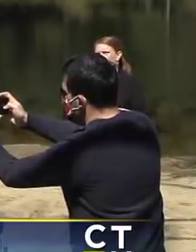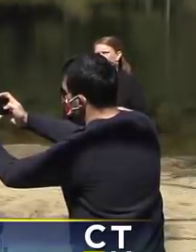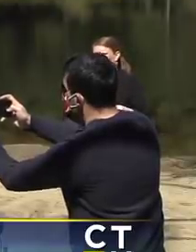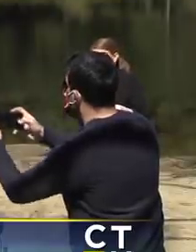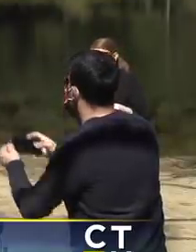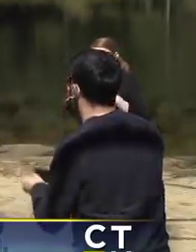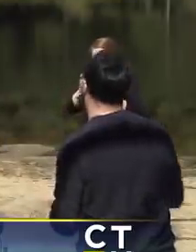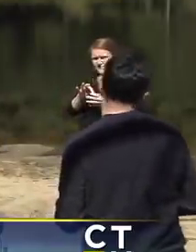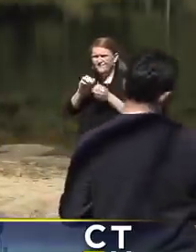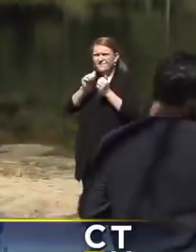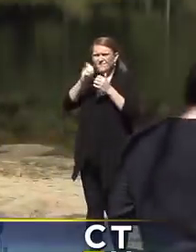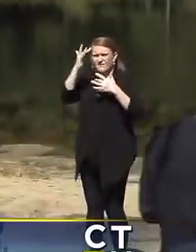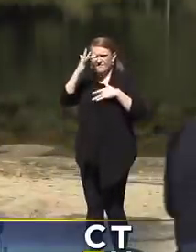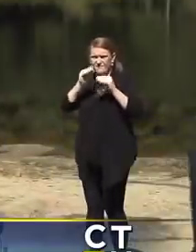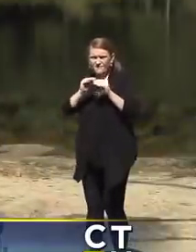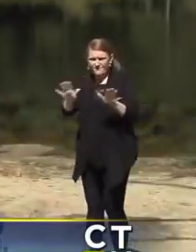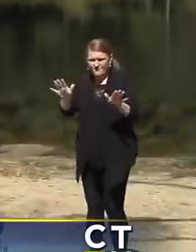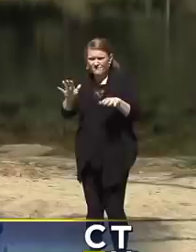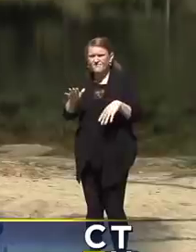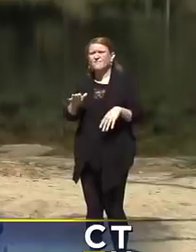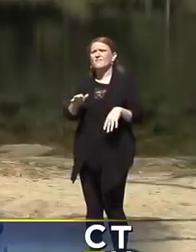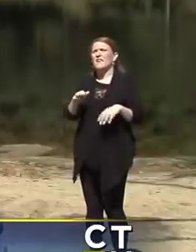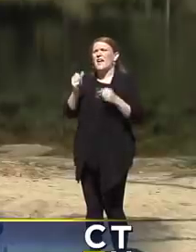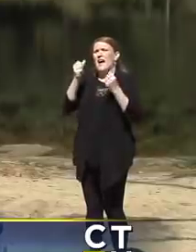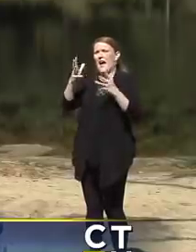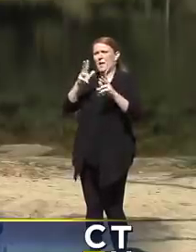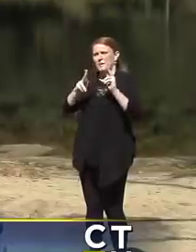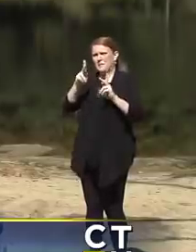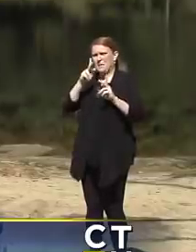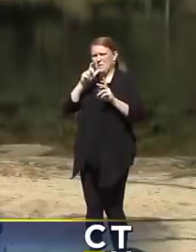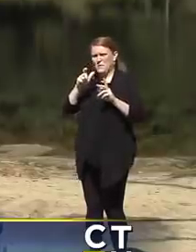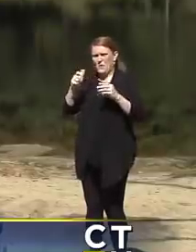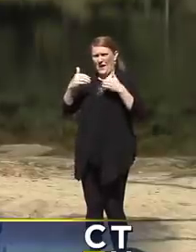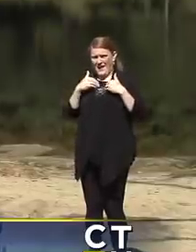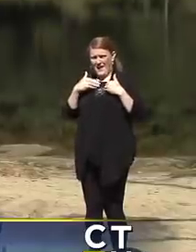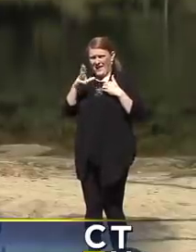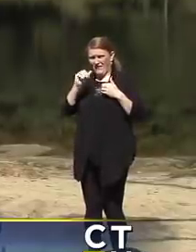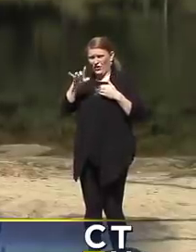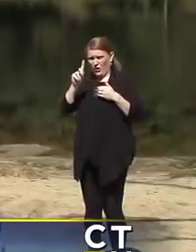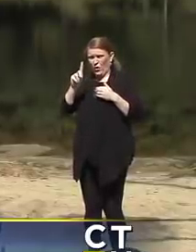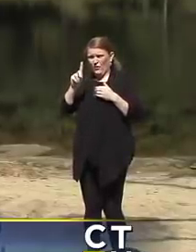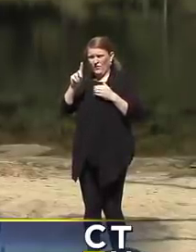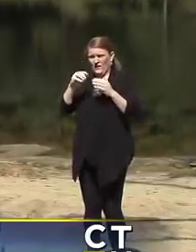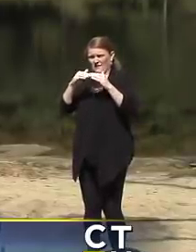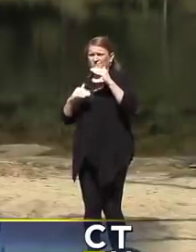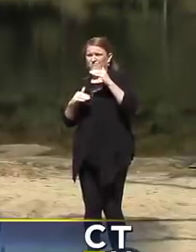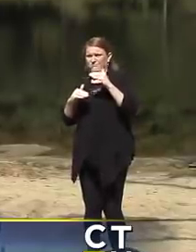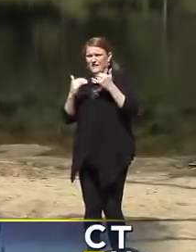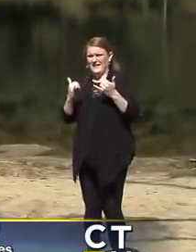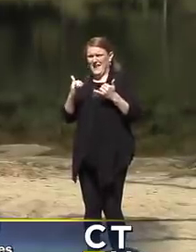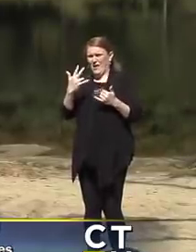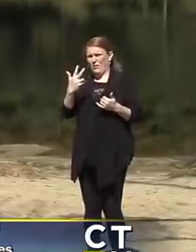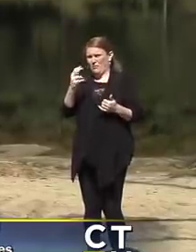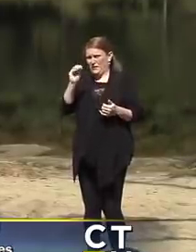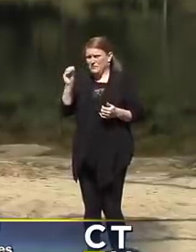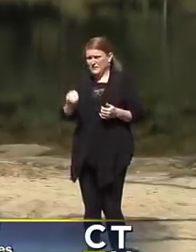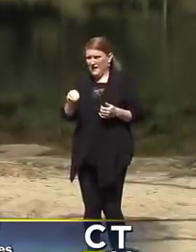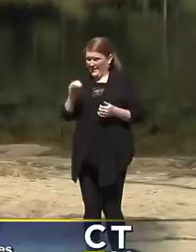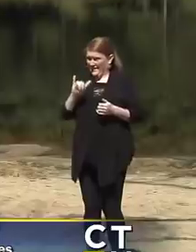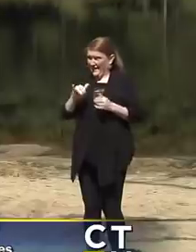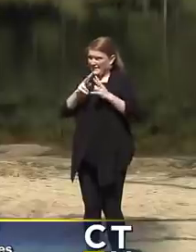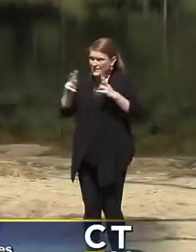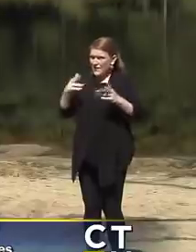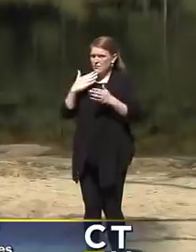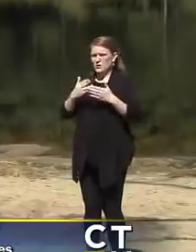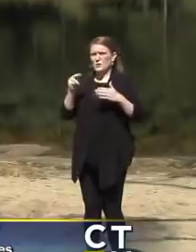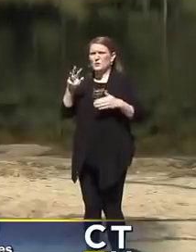infection rate was below 5%, more like 3%. That's extraordinary good news. Our testing is